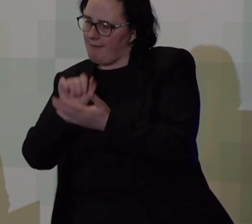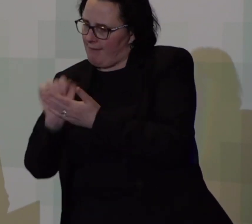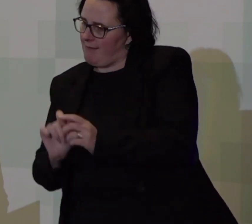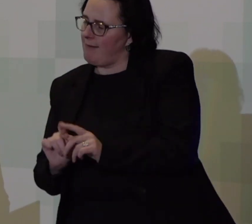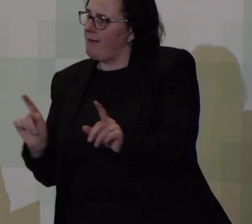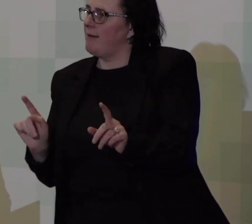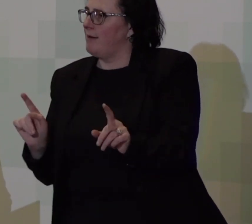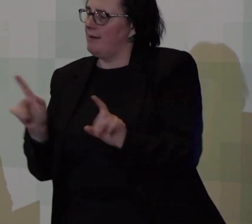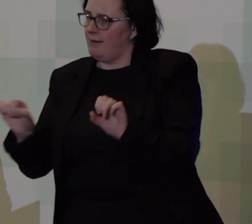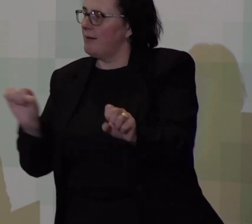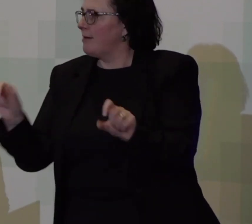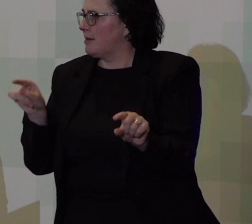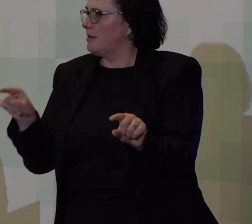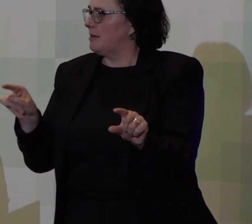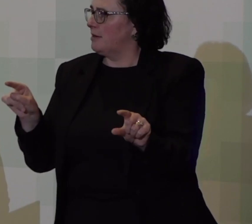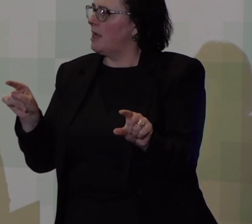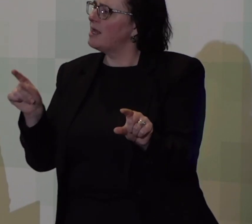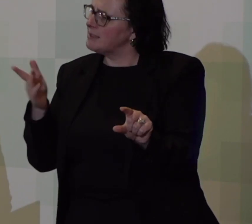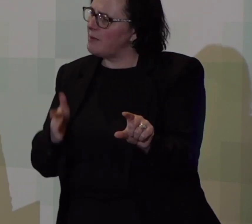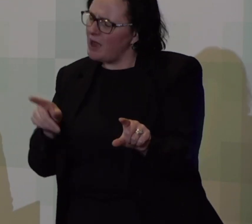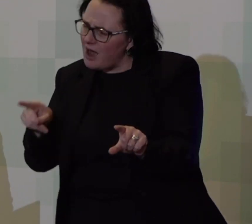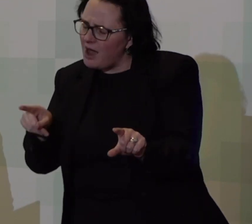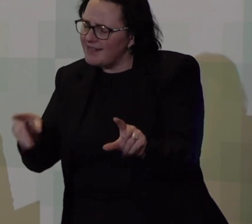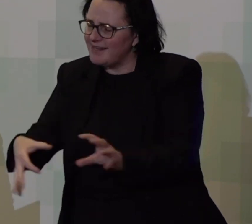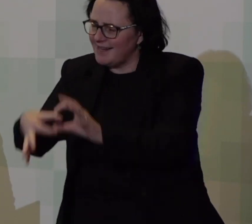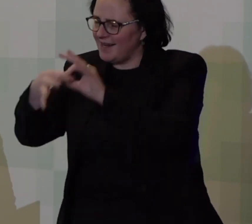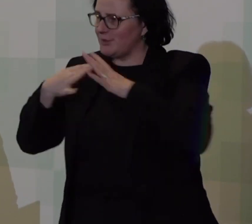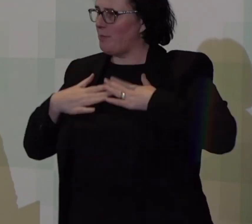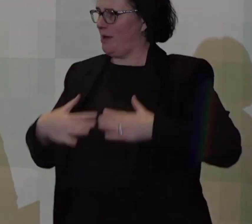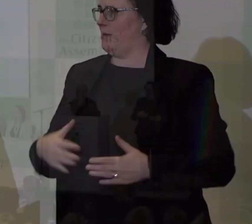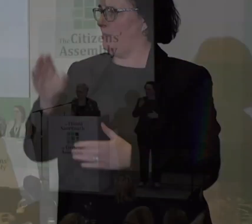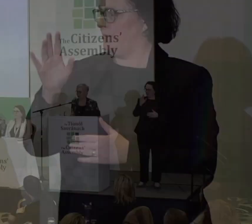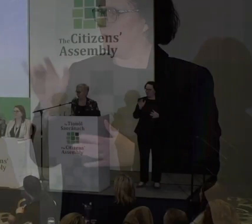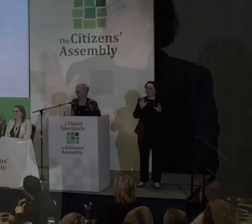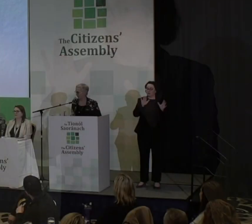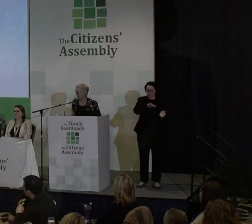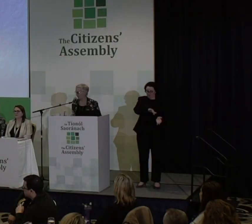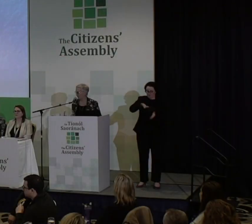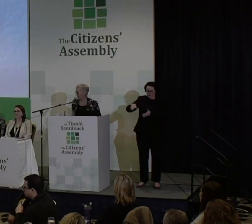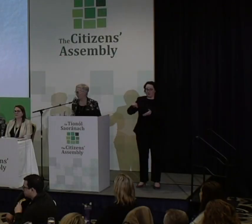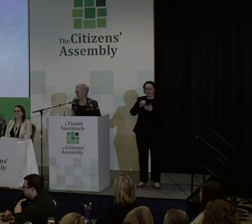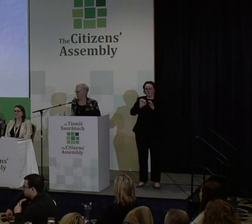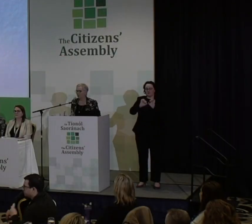that we see at that time are biological. And then we have socialization.